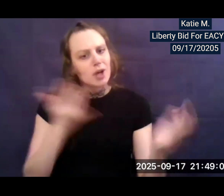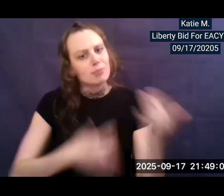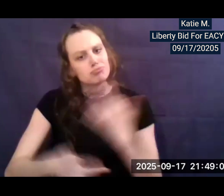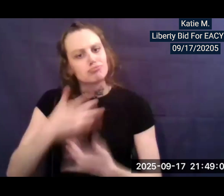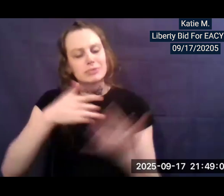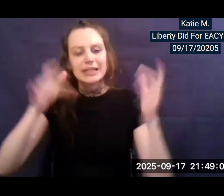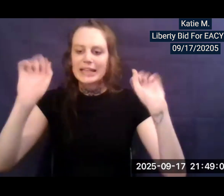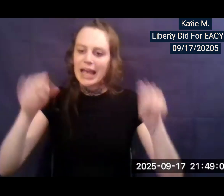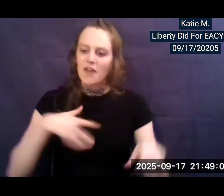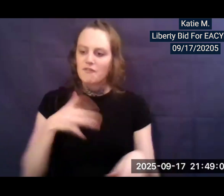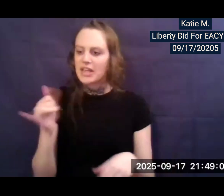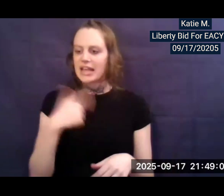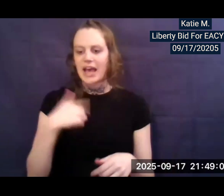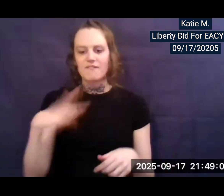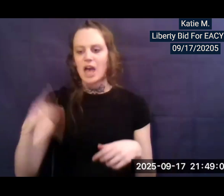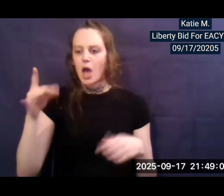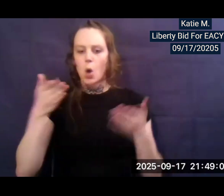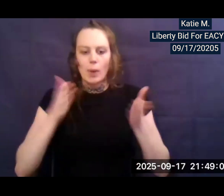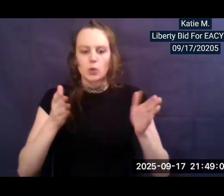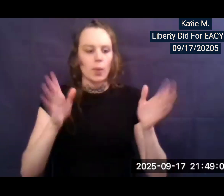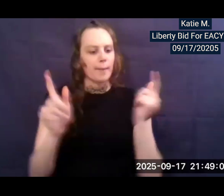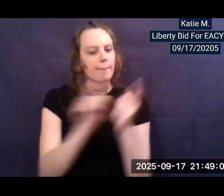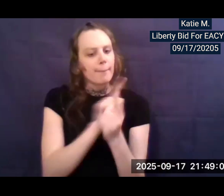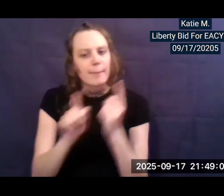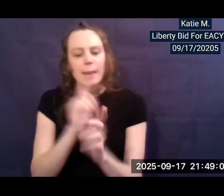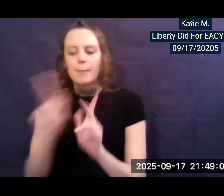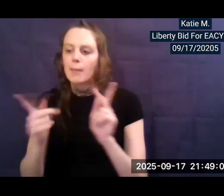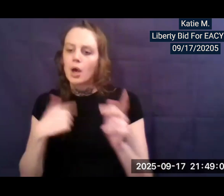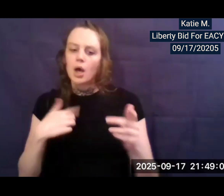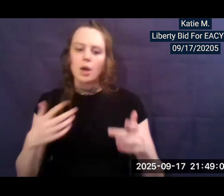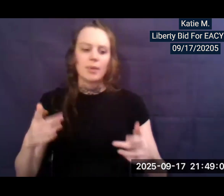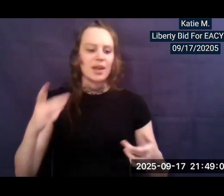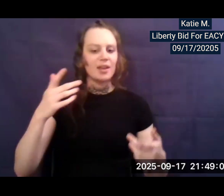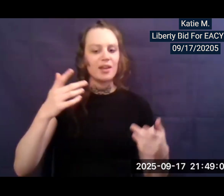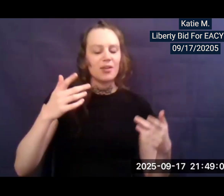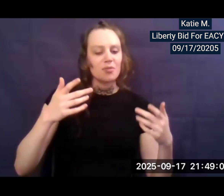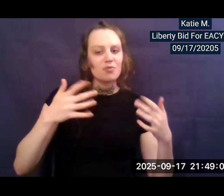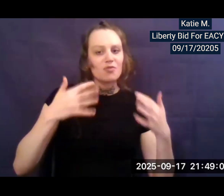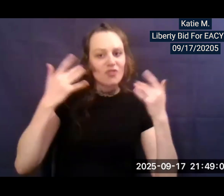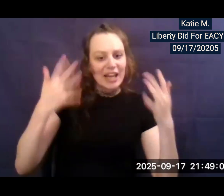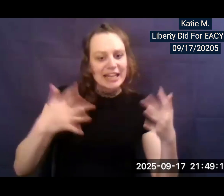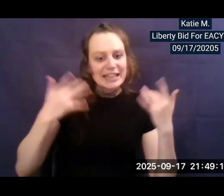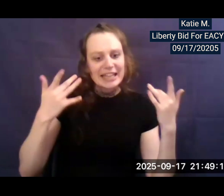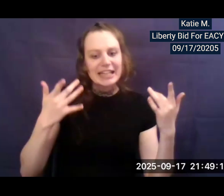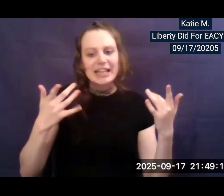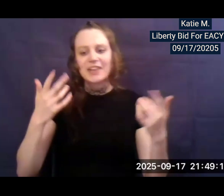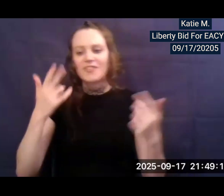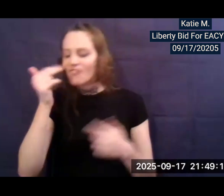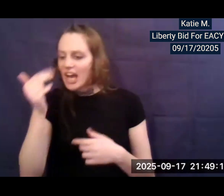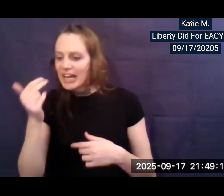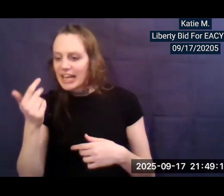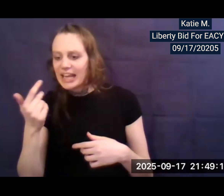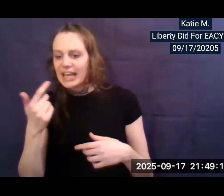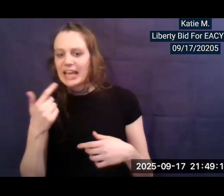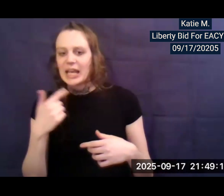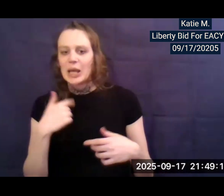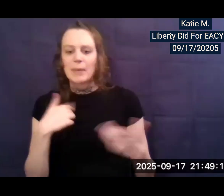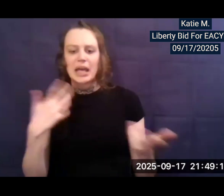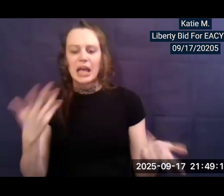making friends, being funny. I thought it was a shit basically. Sorry if I can't curse. It kind of like it